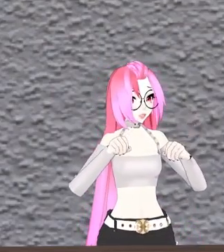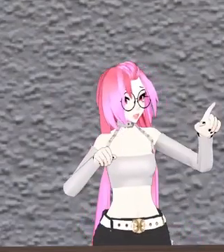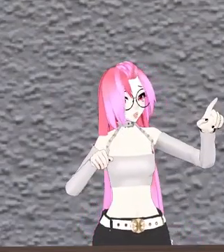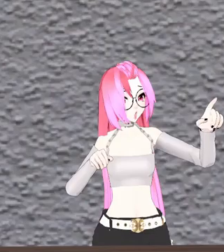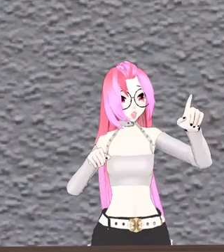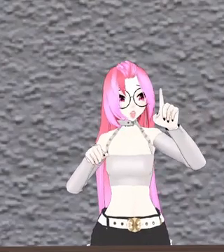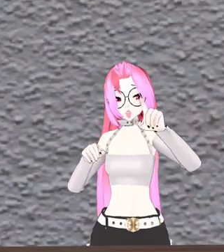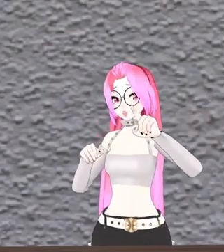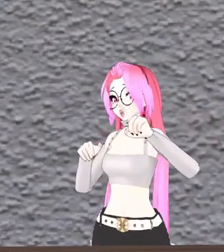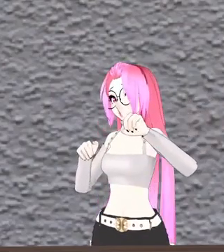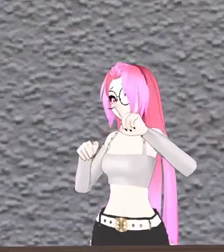fresh.